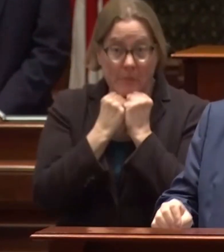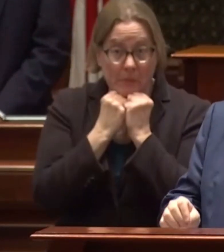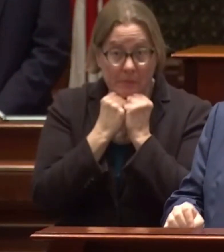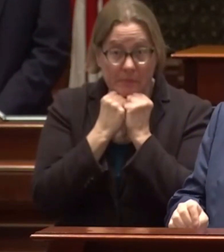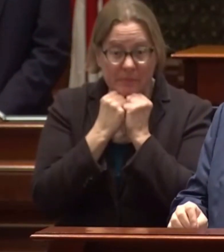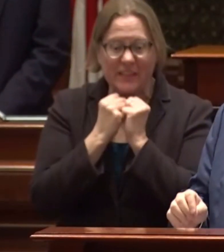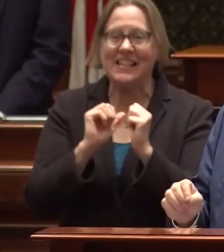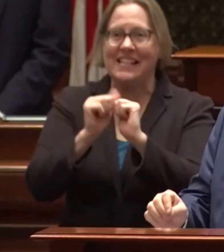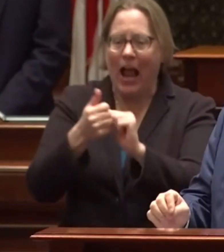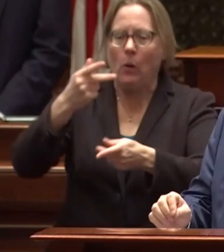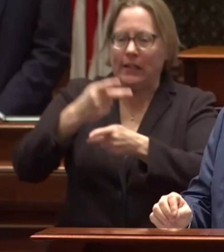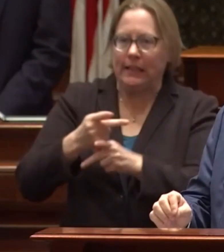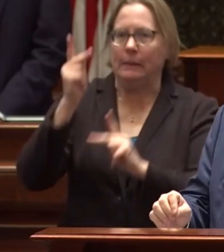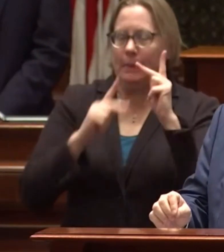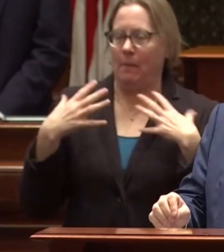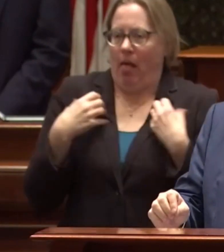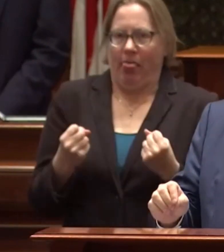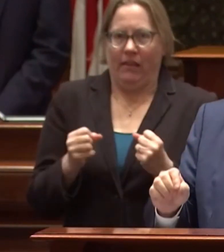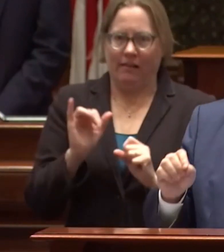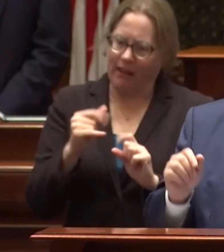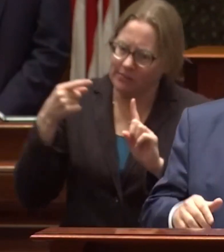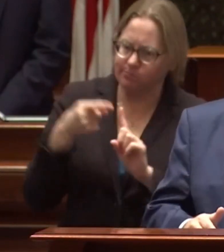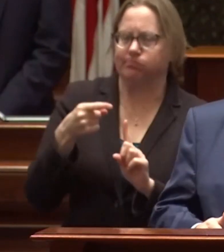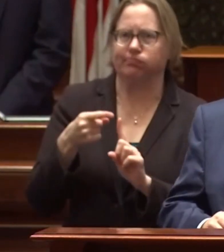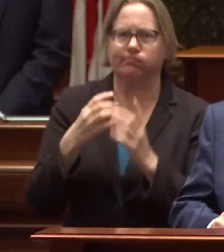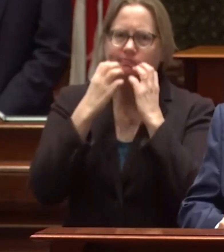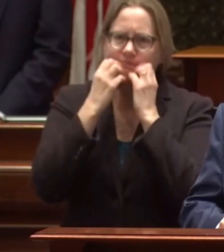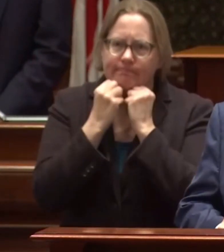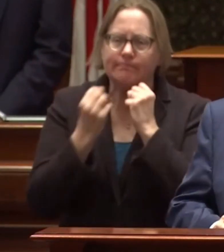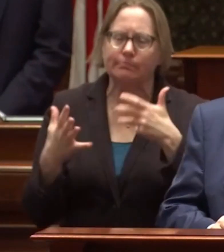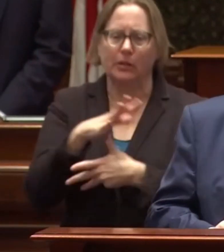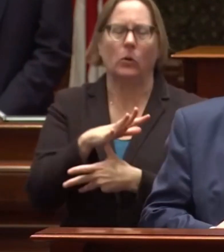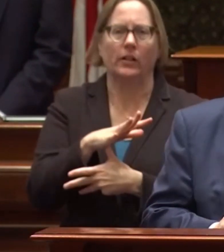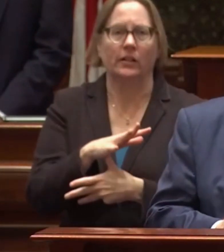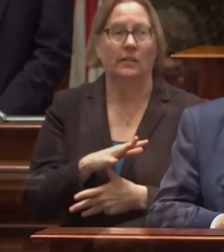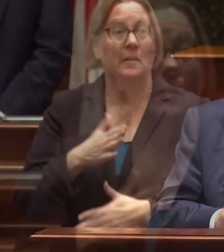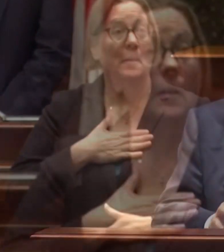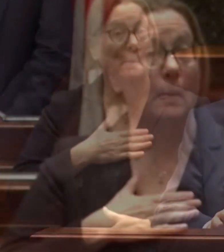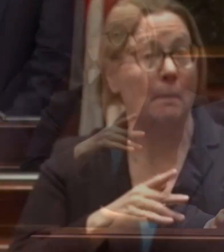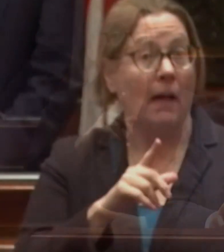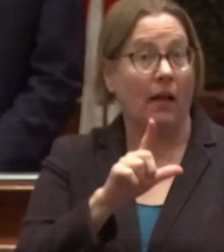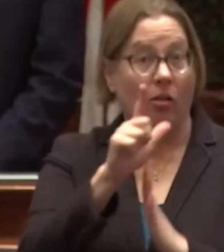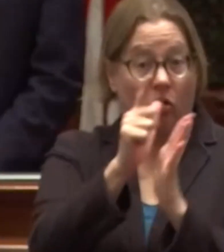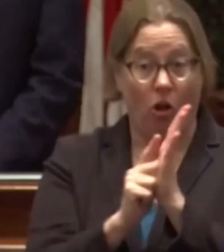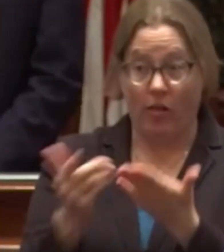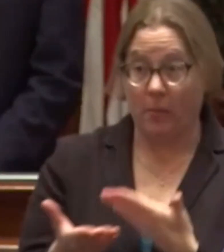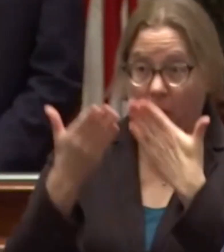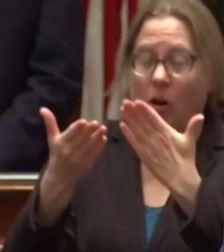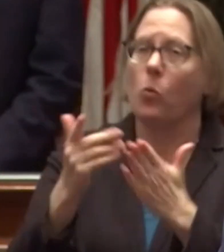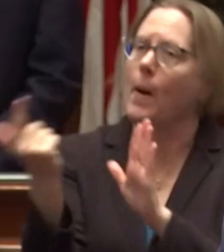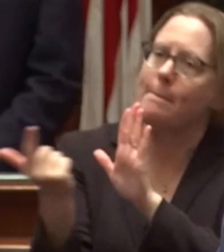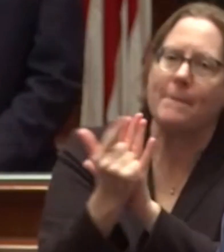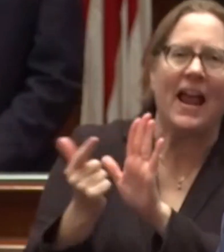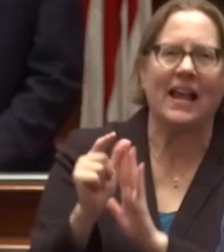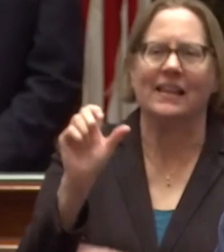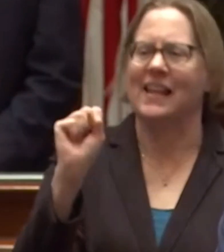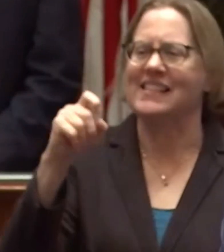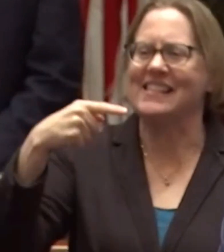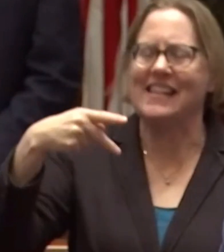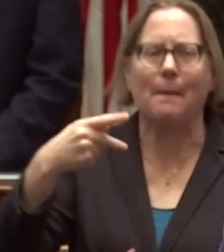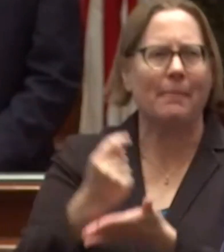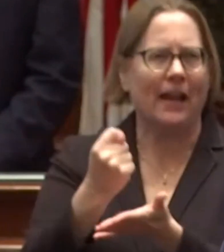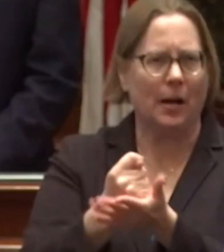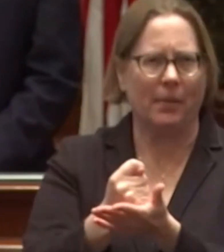to be done to keep people healthy. The legislation I'm proposing would totally ban step therapy in Illinois